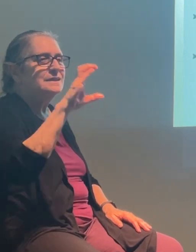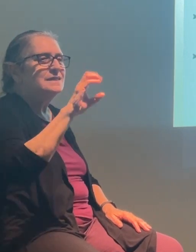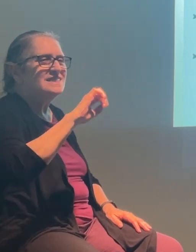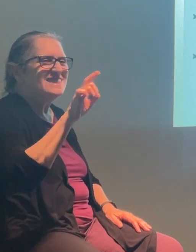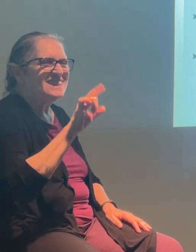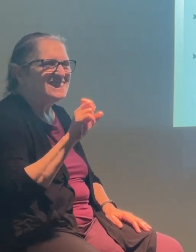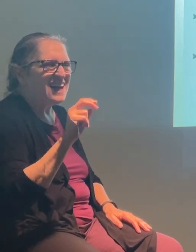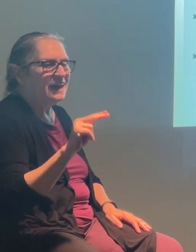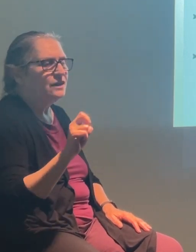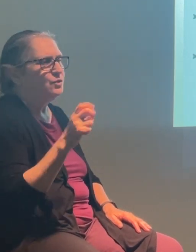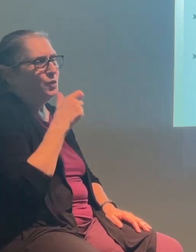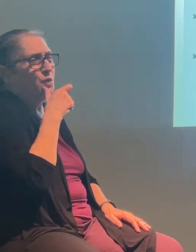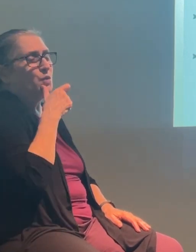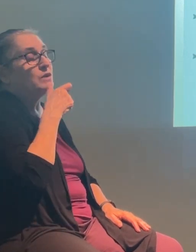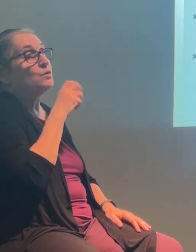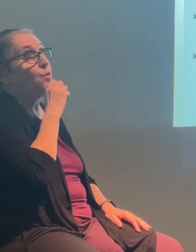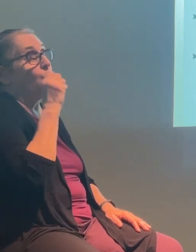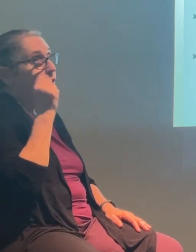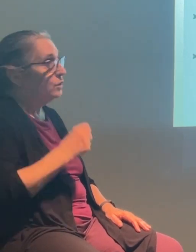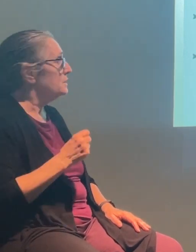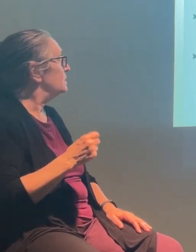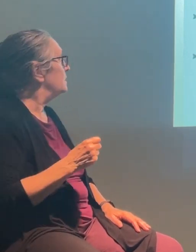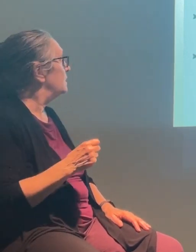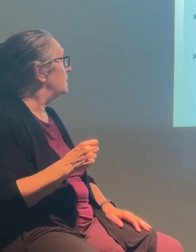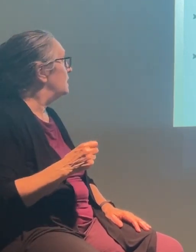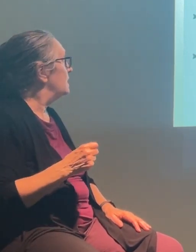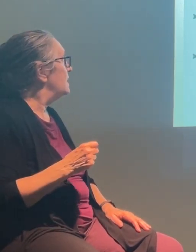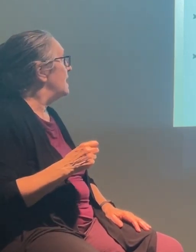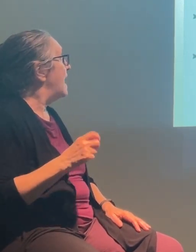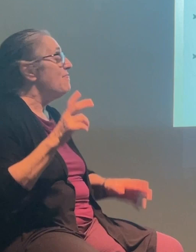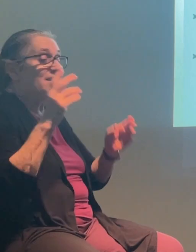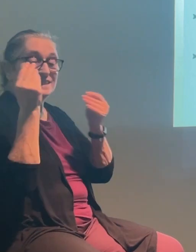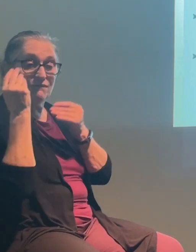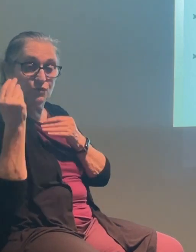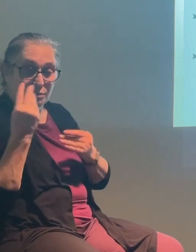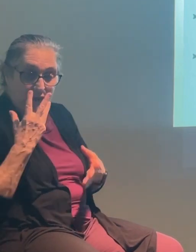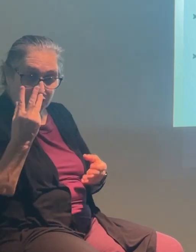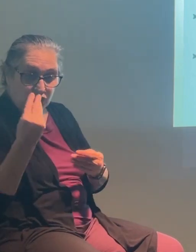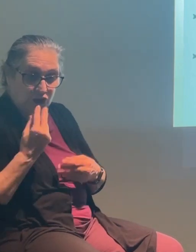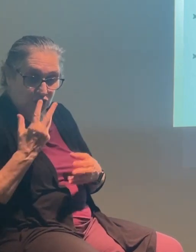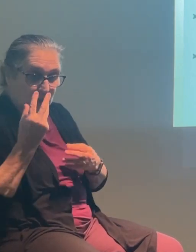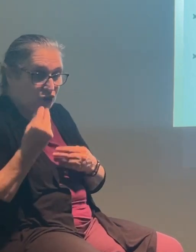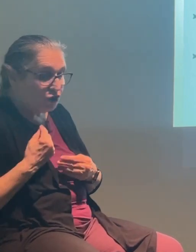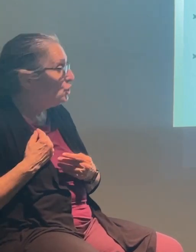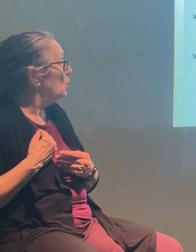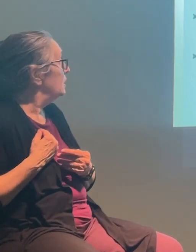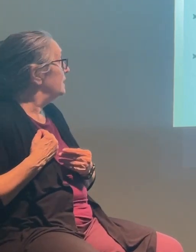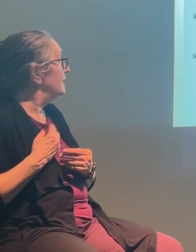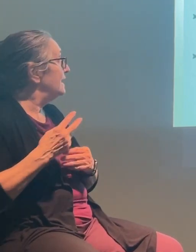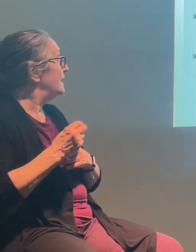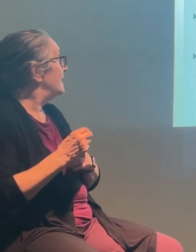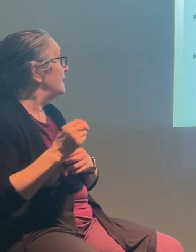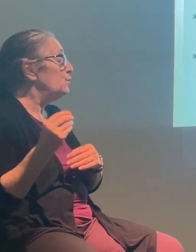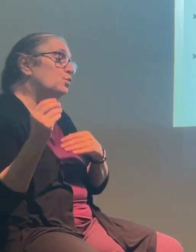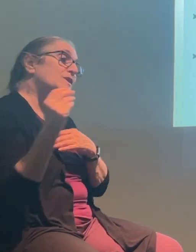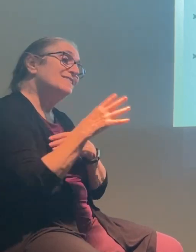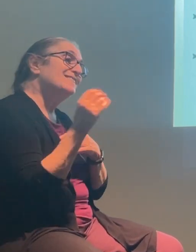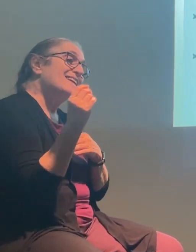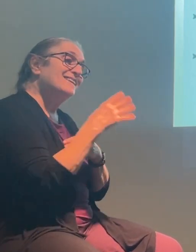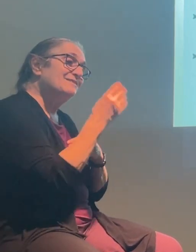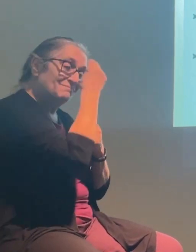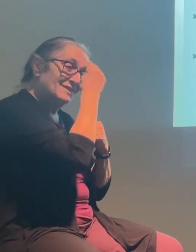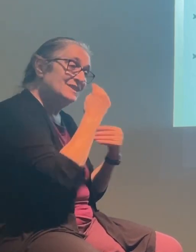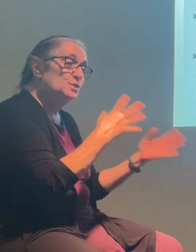old, and would send information and little essays and so forth to Stieglitz to put